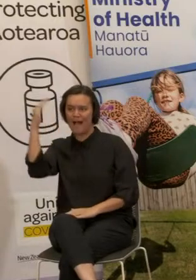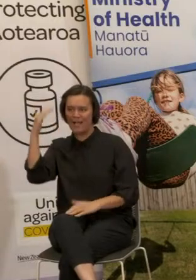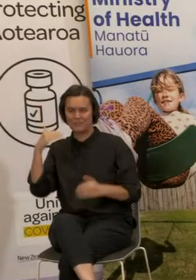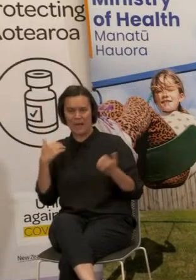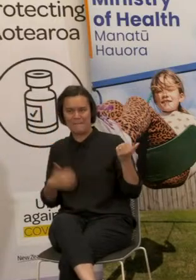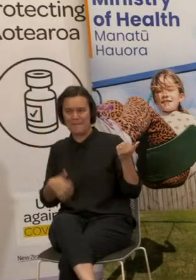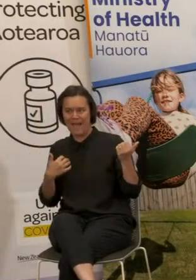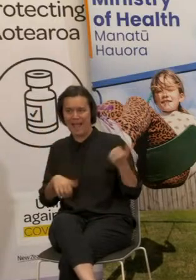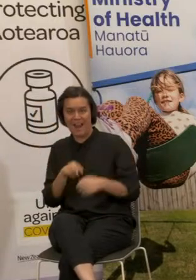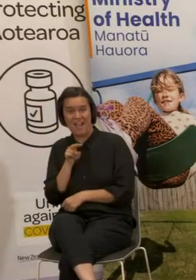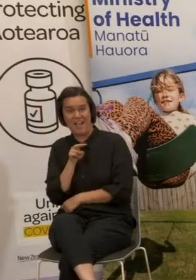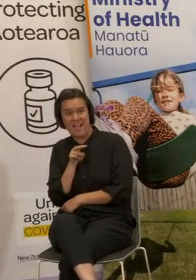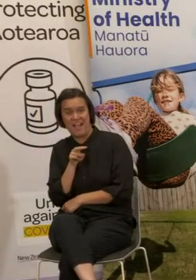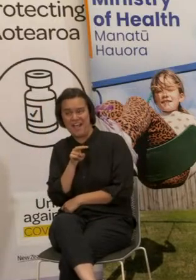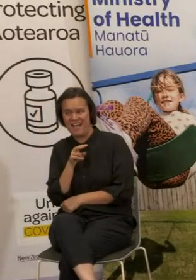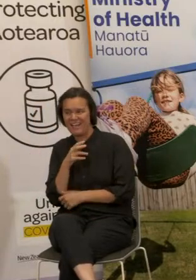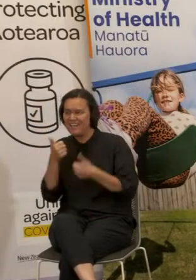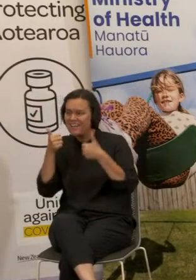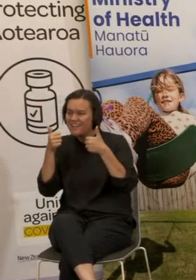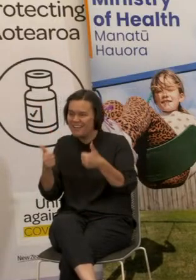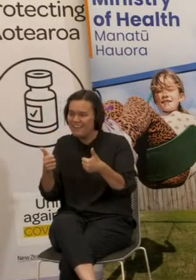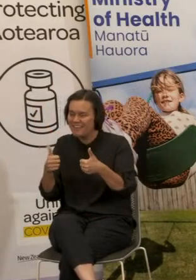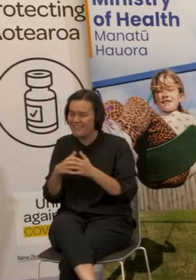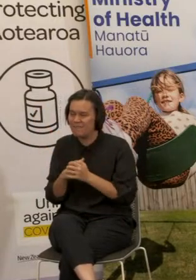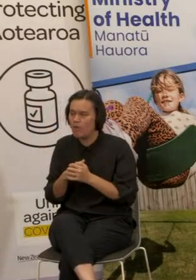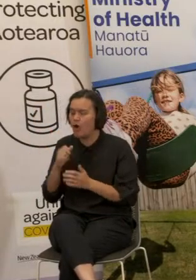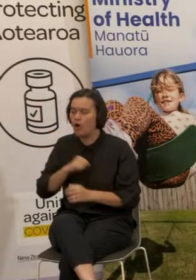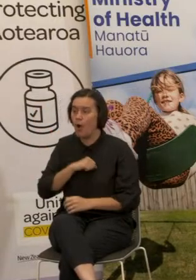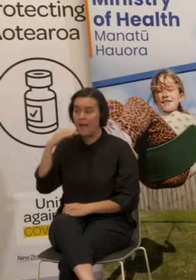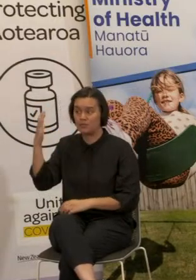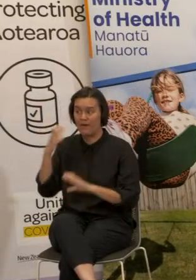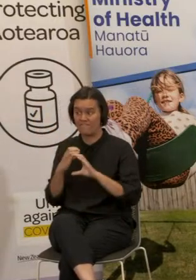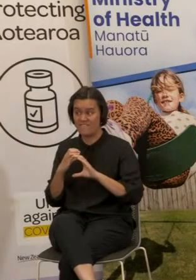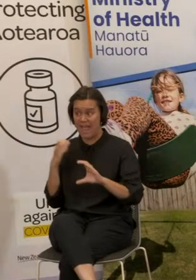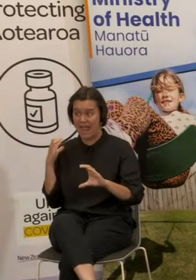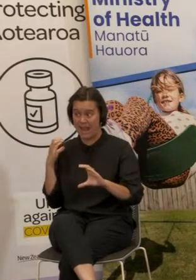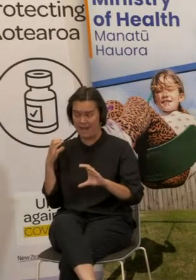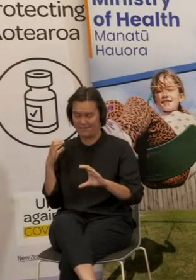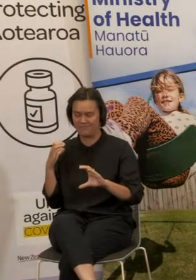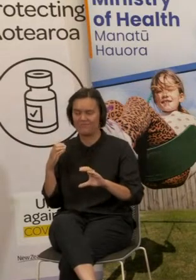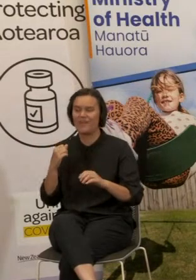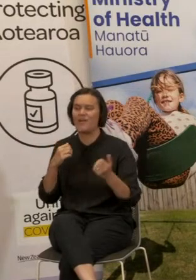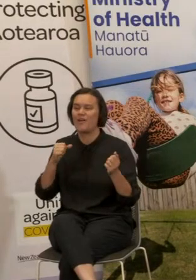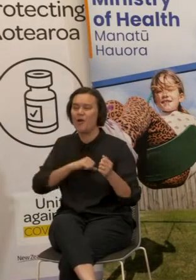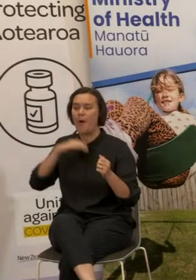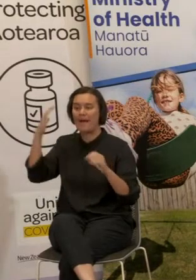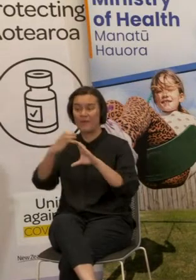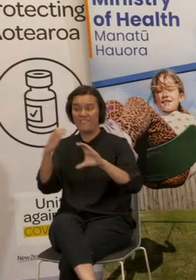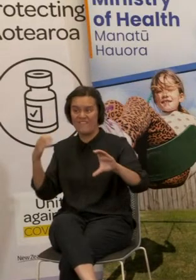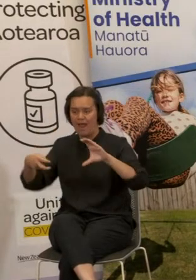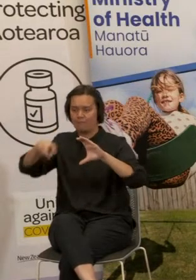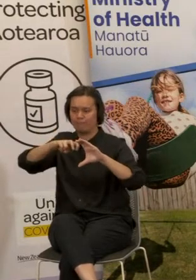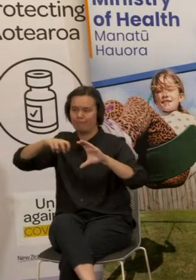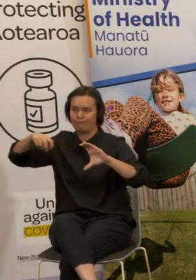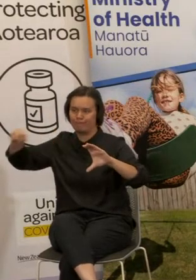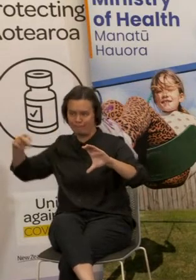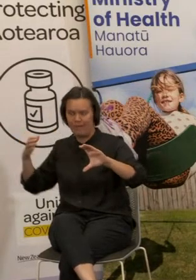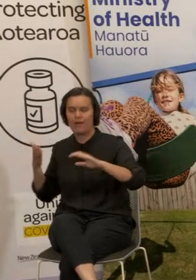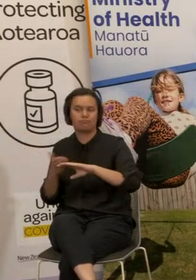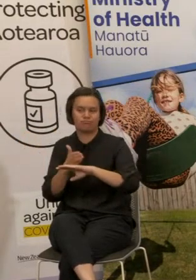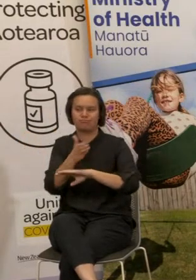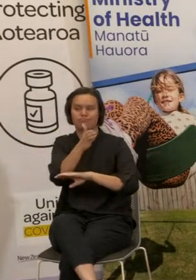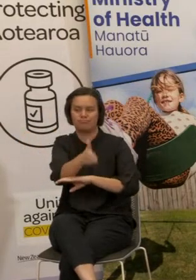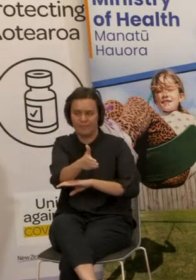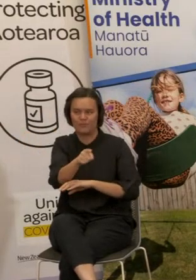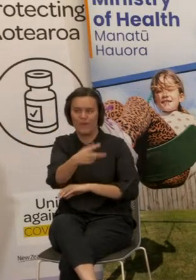got on the kaumātua van down to the practice and had time to catch up. So we can see a lot of Pacific and I think Māori health providers